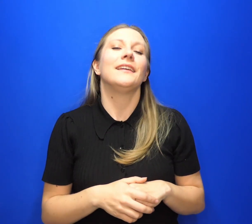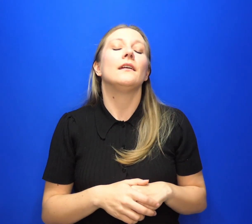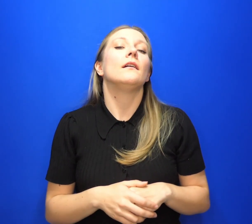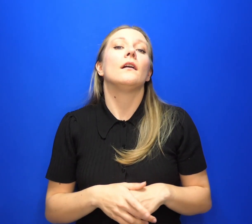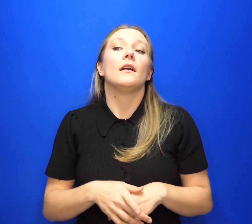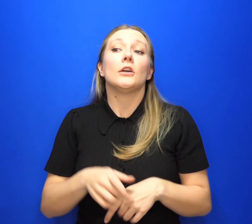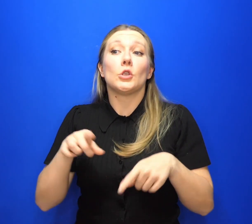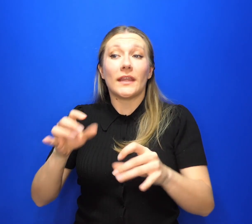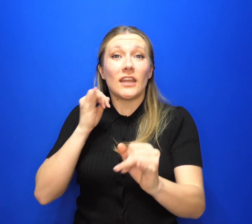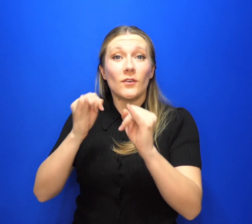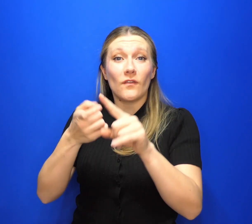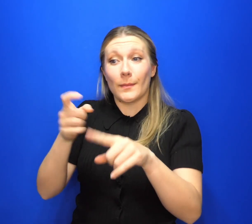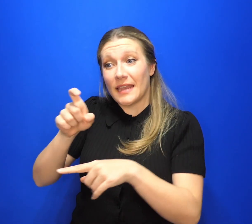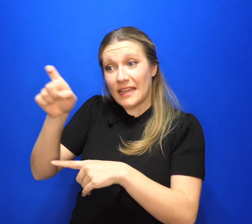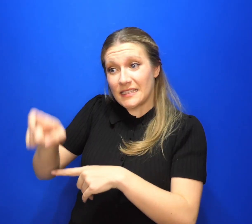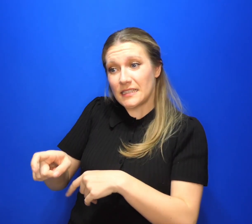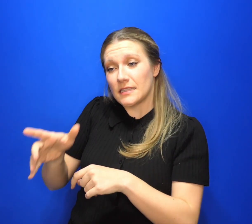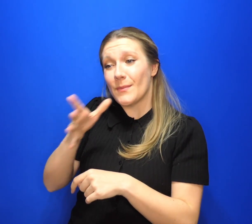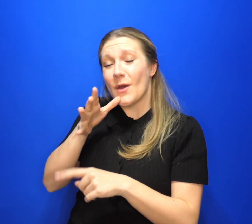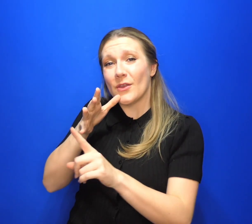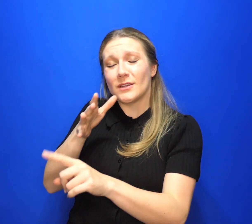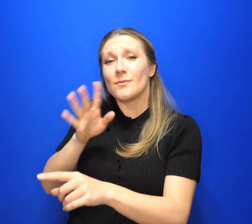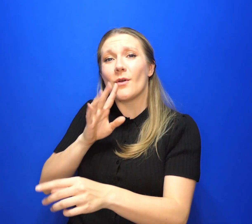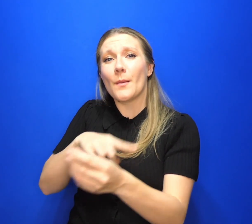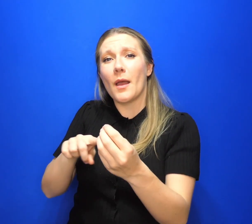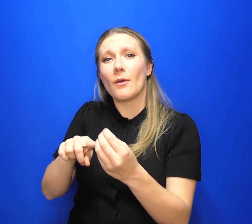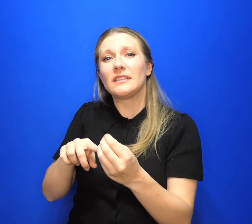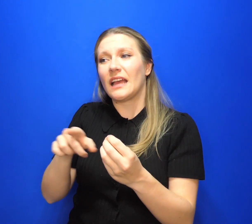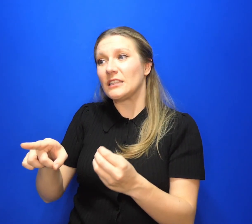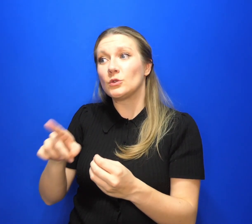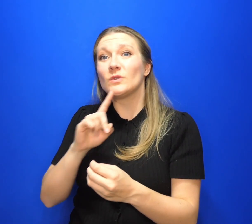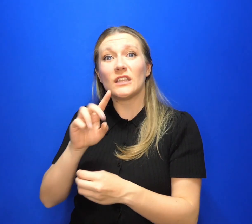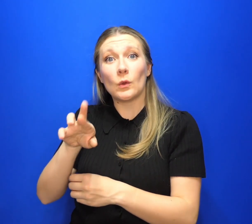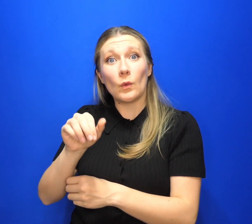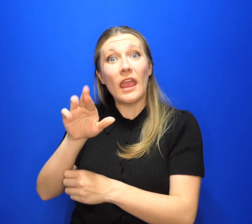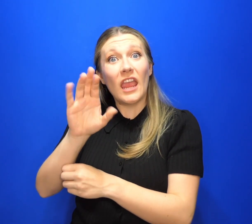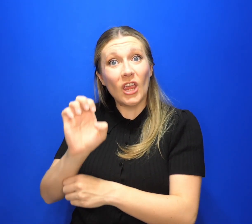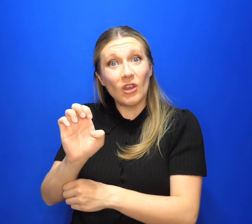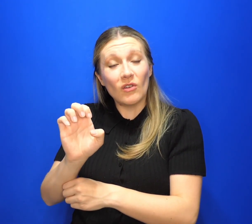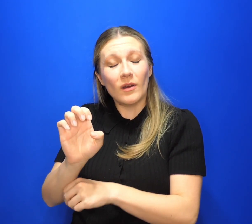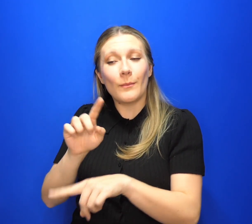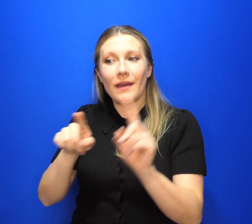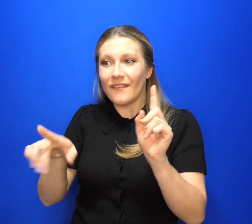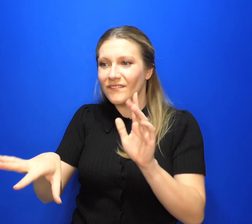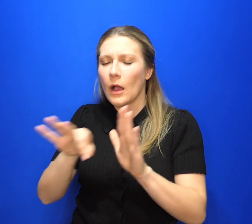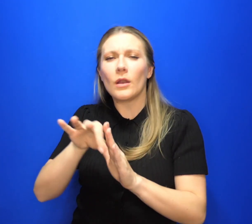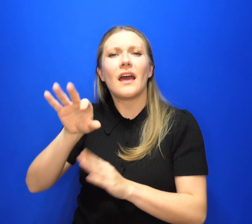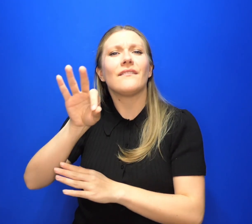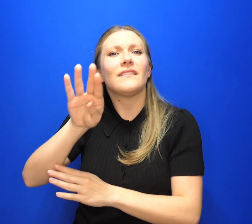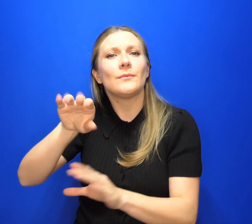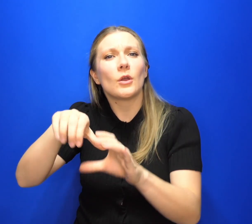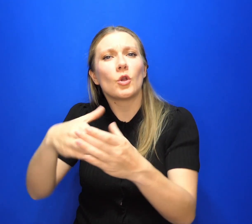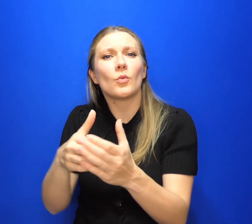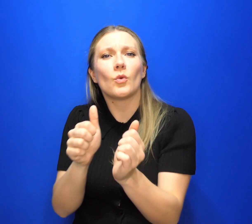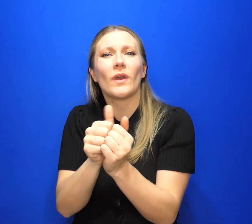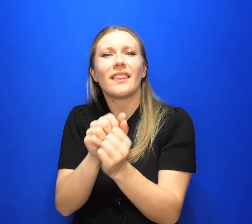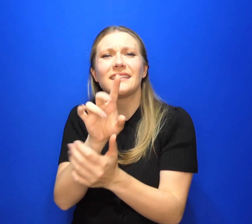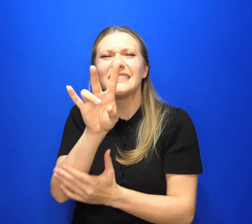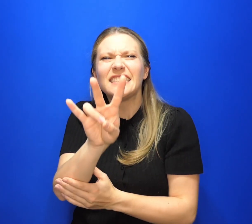such a rare thing, but that she found a Facebook group with 7 people in it who are allergic to insulin, and